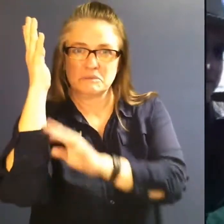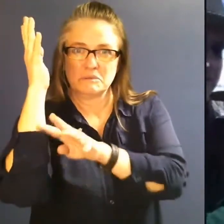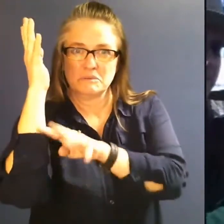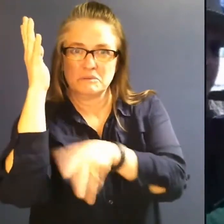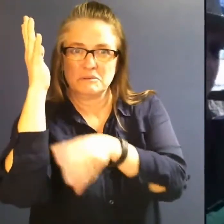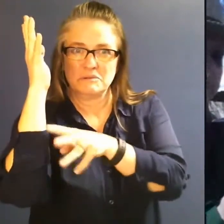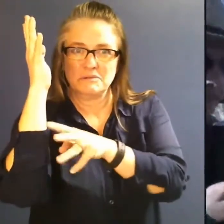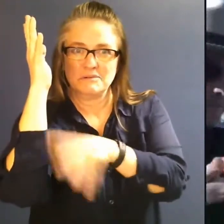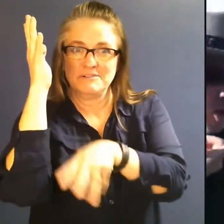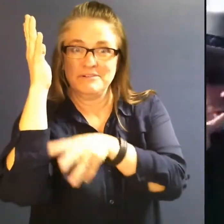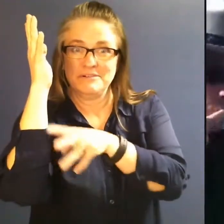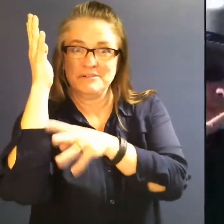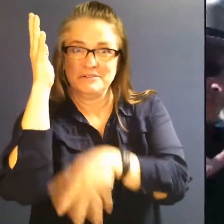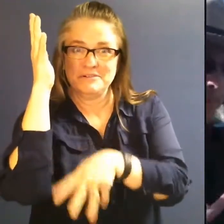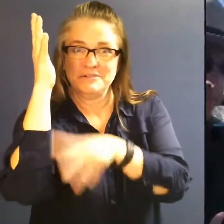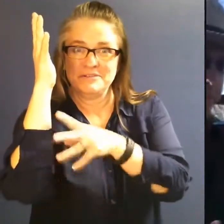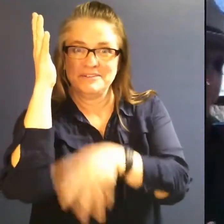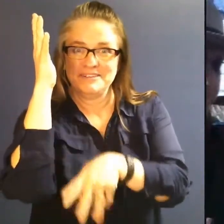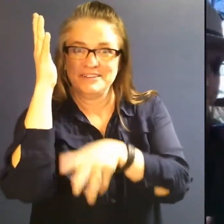dripping